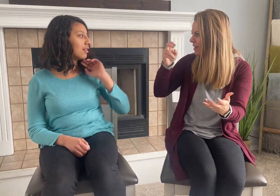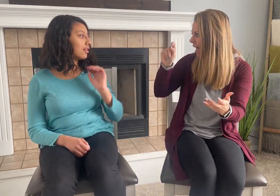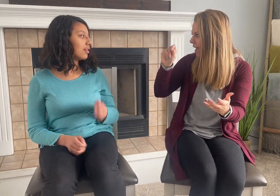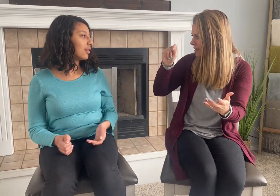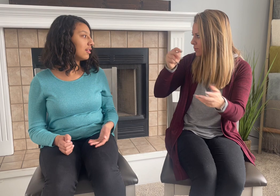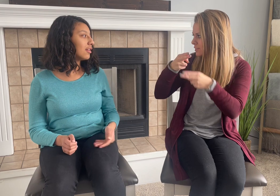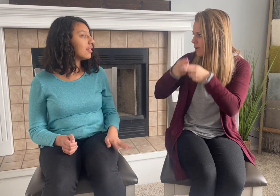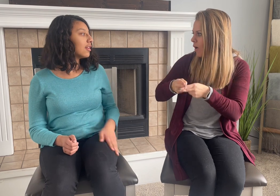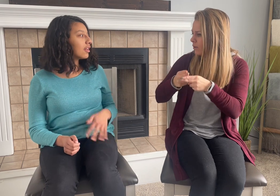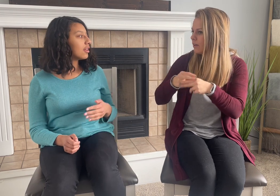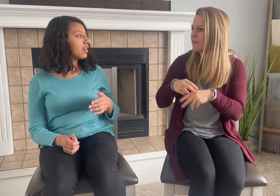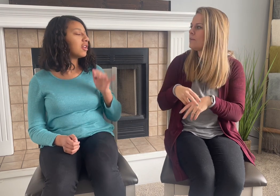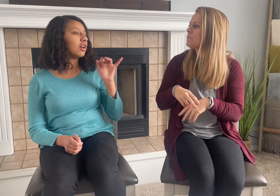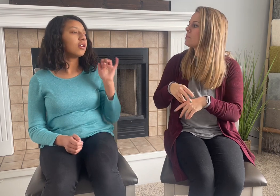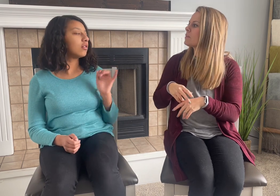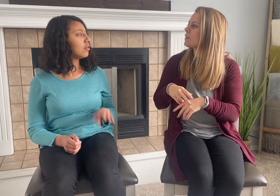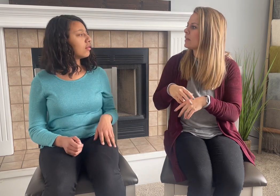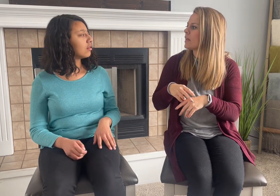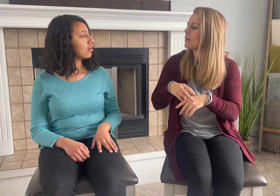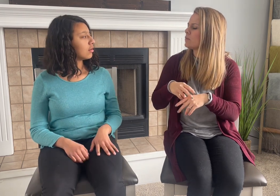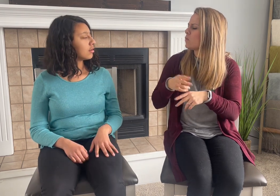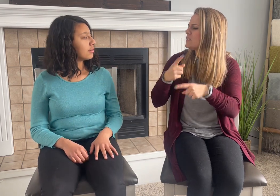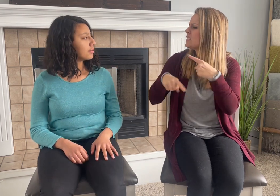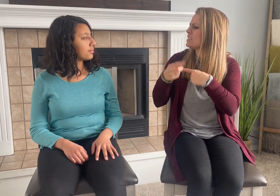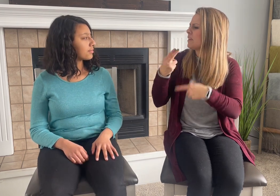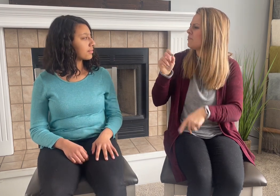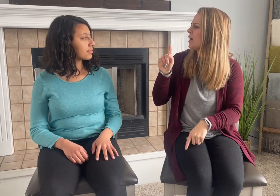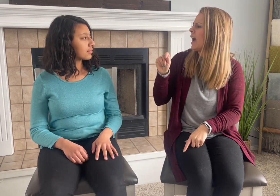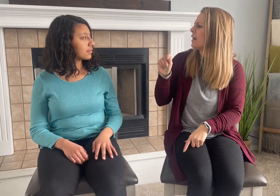hat is what it's called. And then what's the sign for hat?